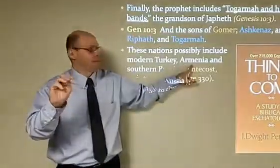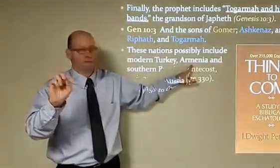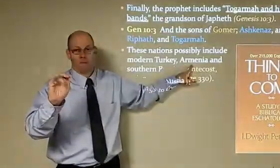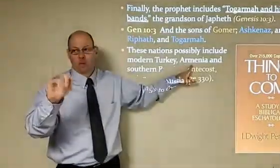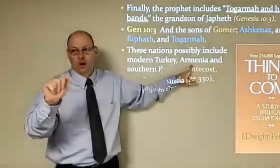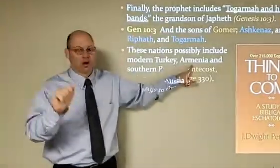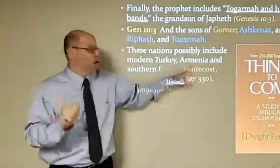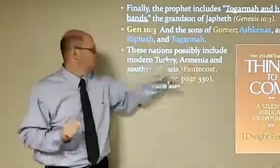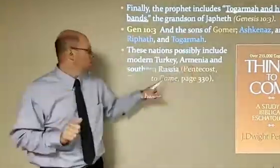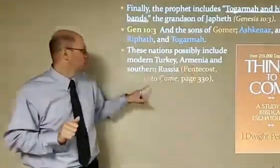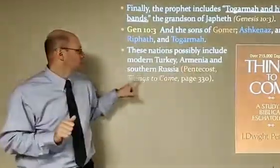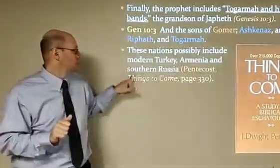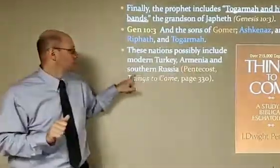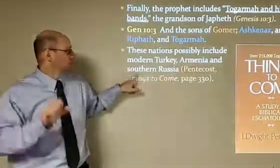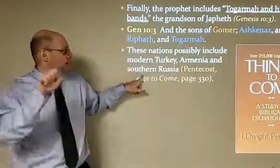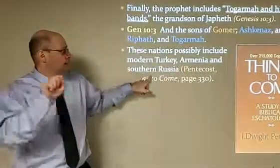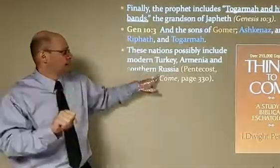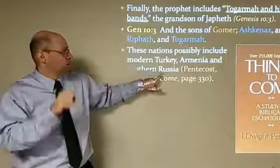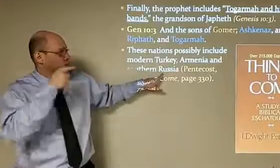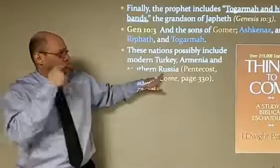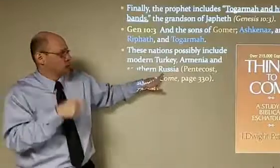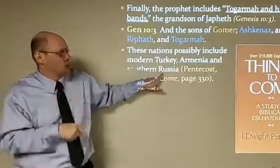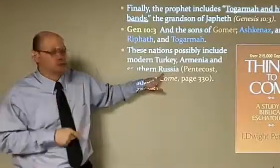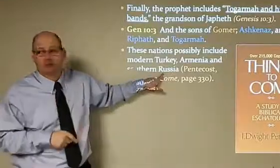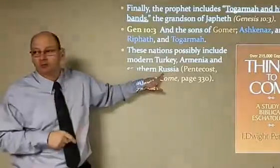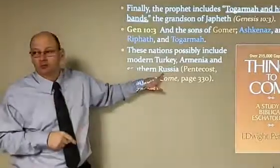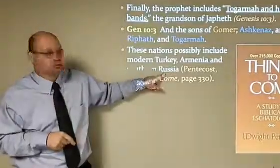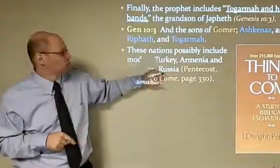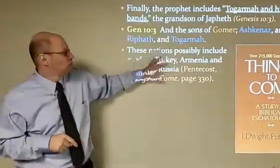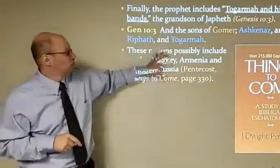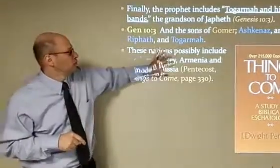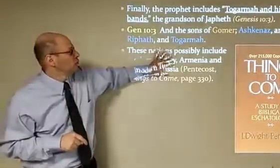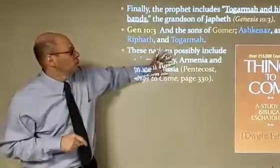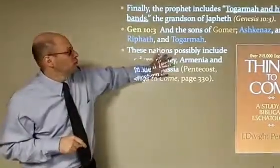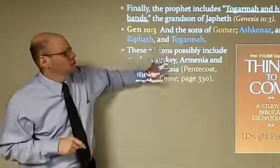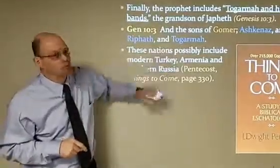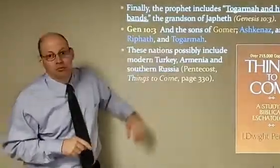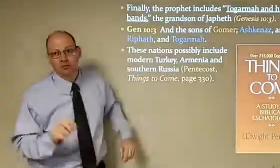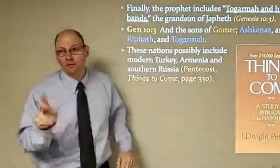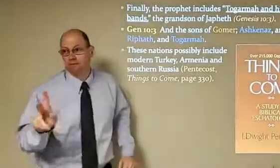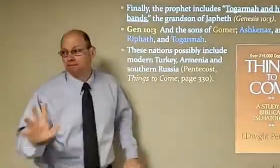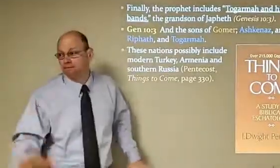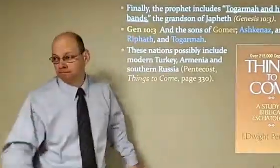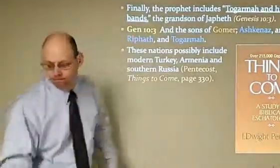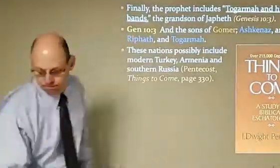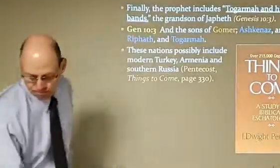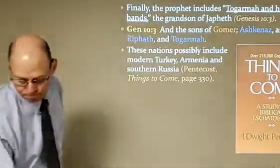Armenia and southern Russia. So it's over in that Europe country.